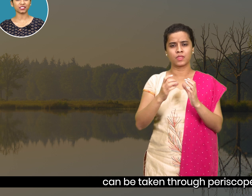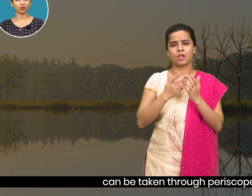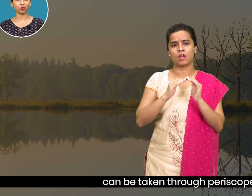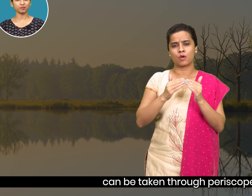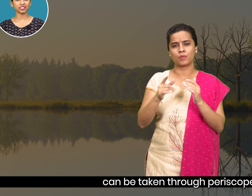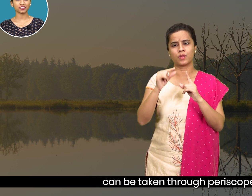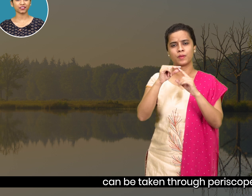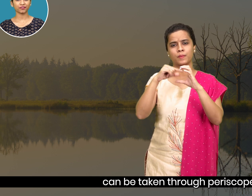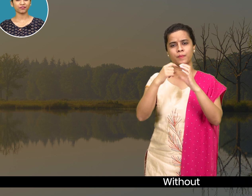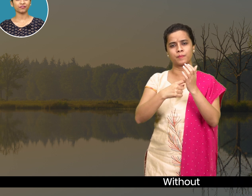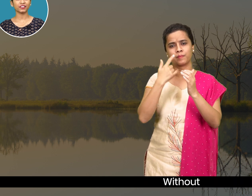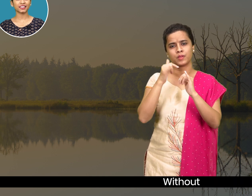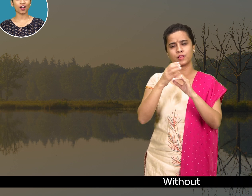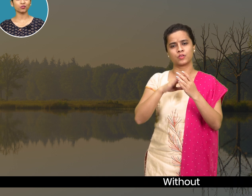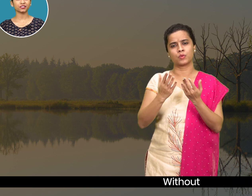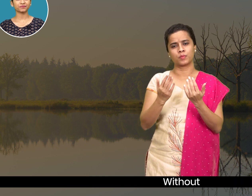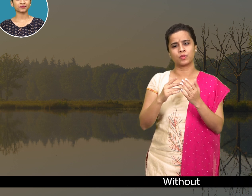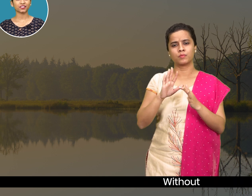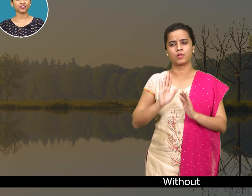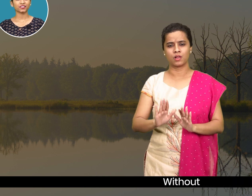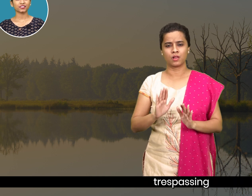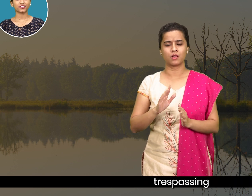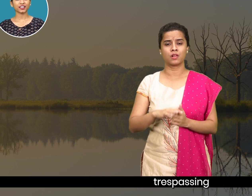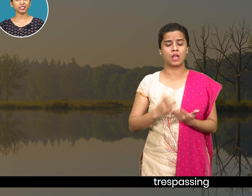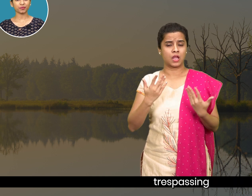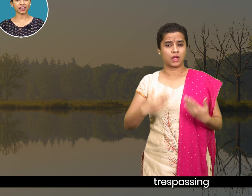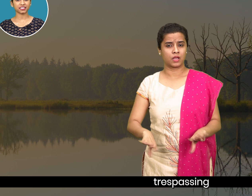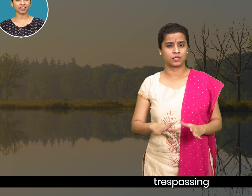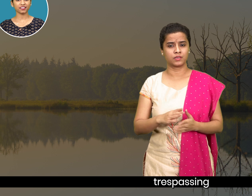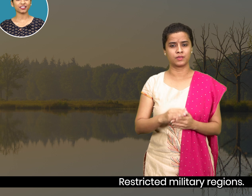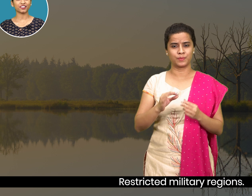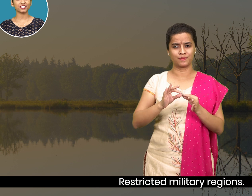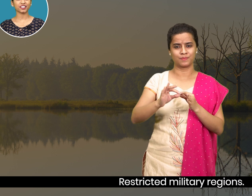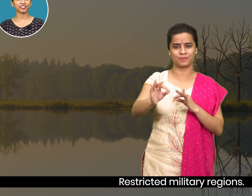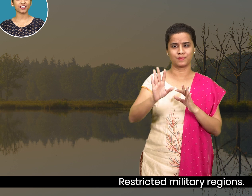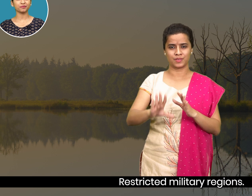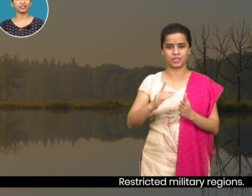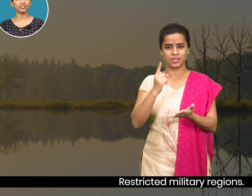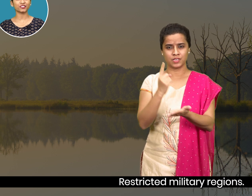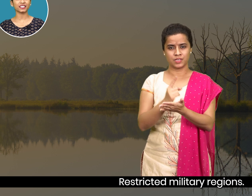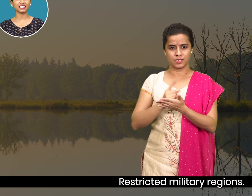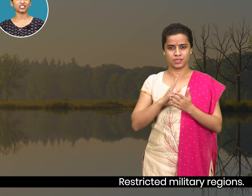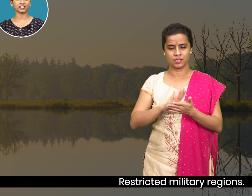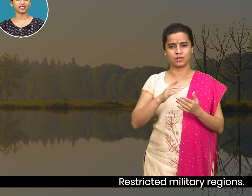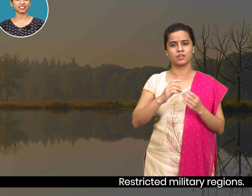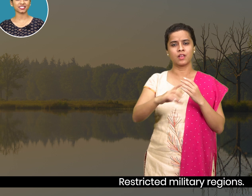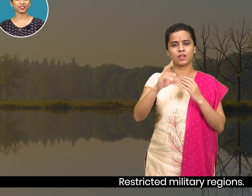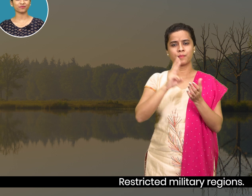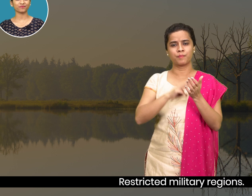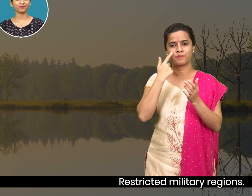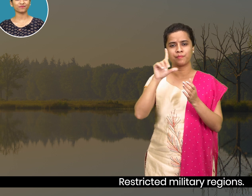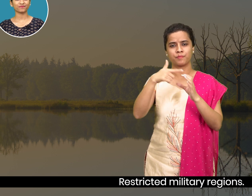periscopes without trespassing restricted military